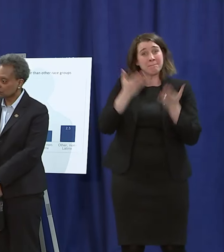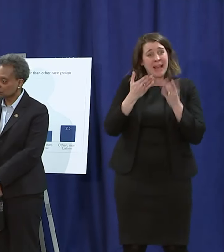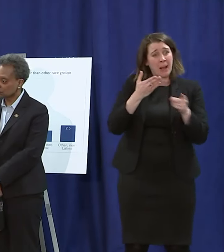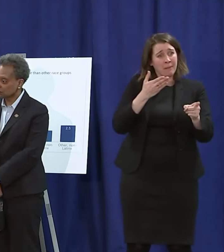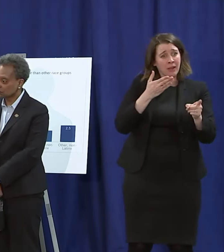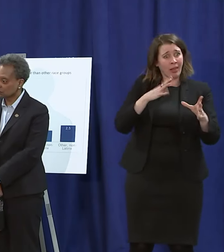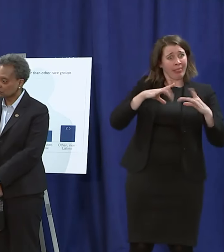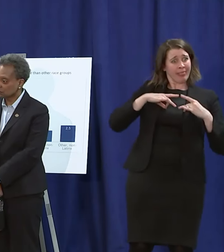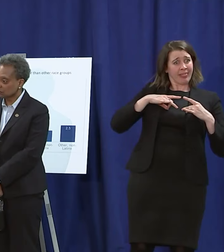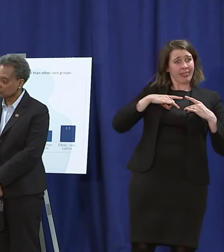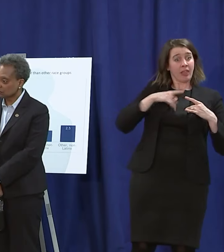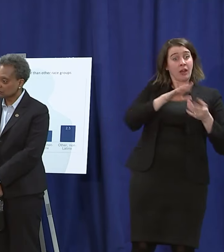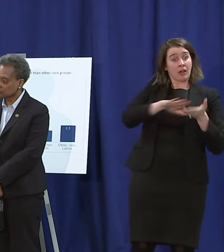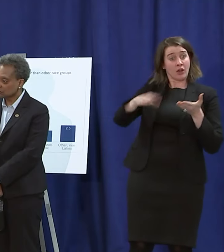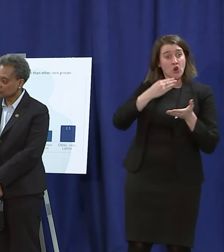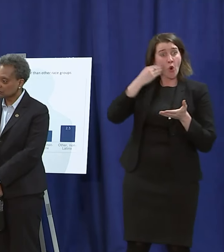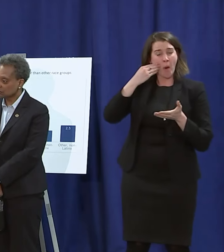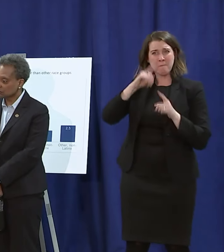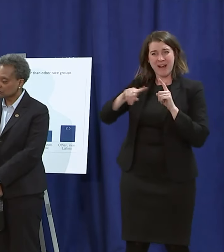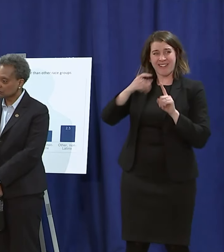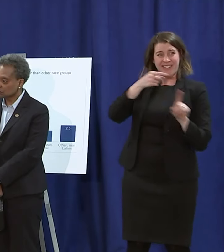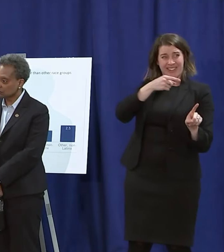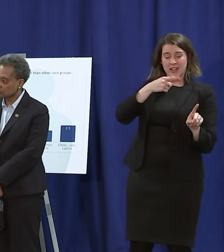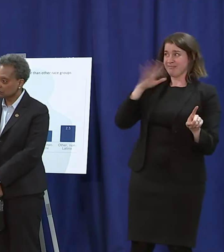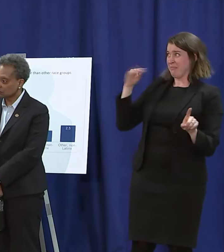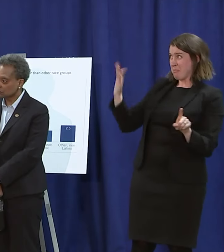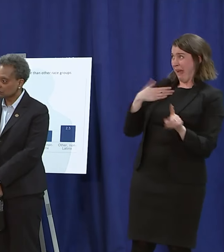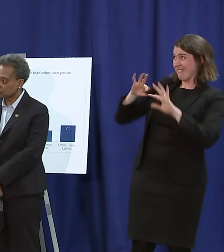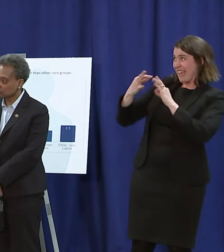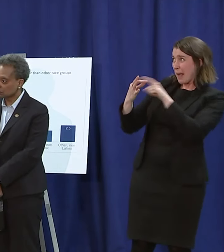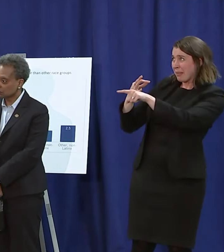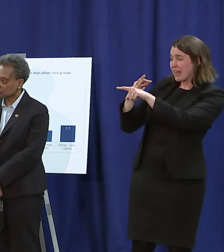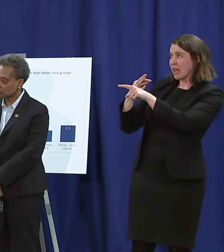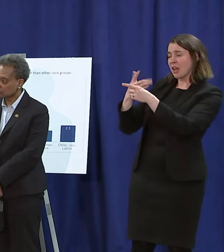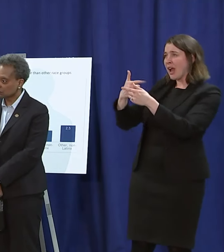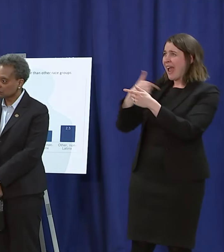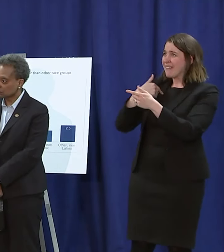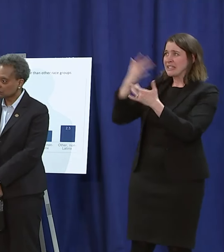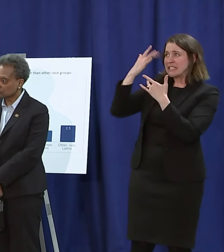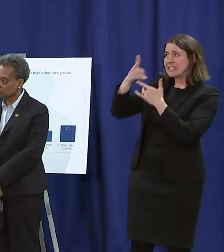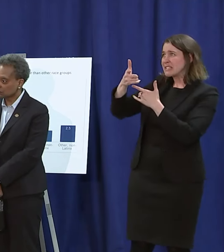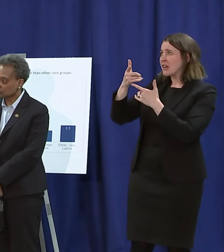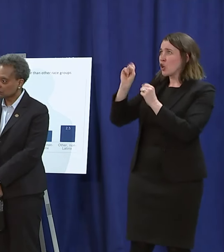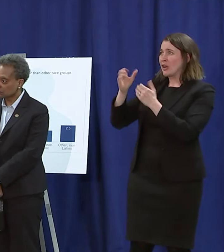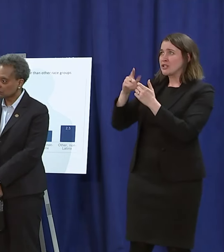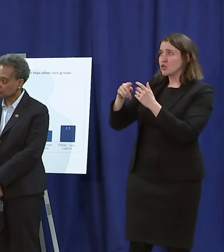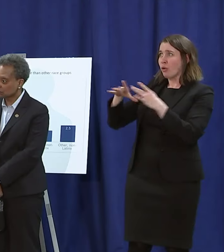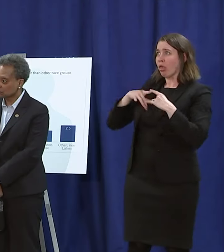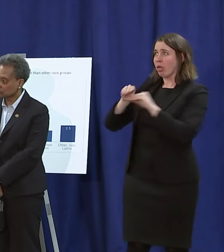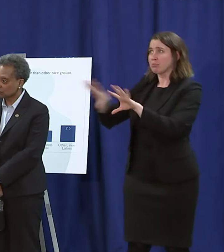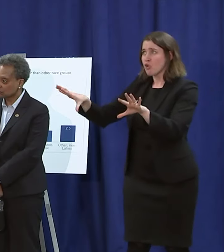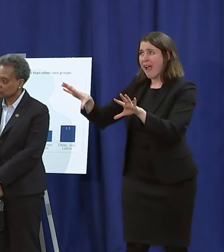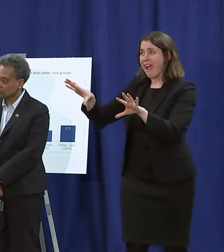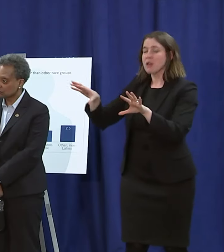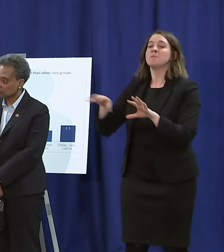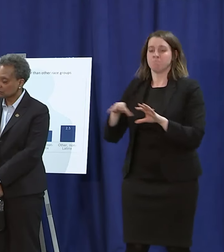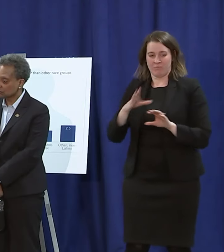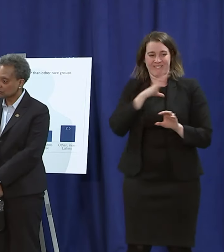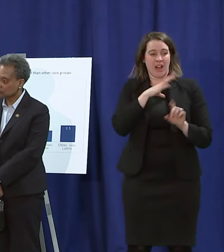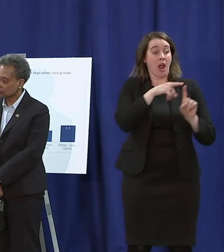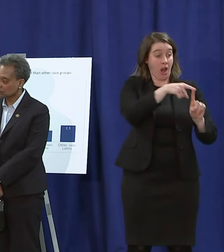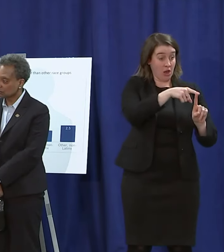home and they're worried about being able to go home, they can go to one of these hotels to wait for a test